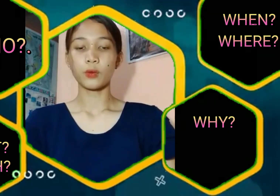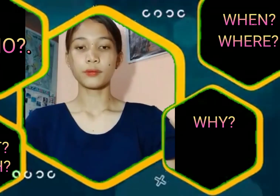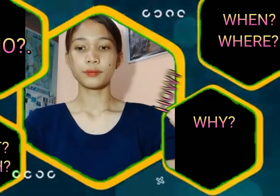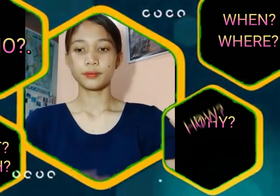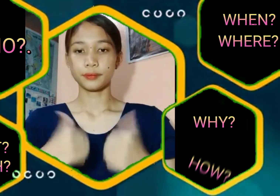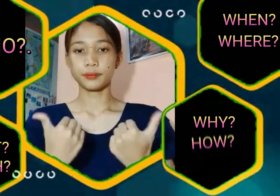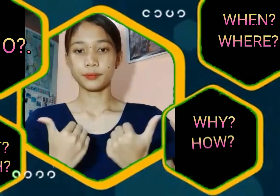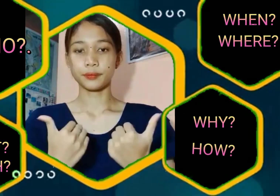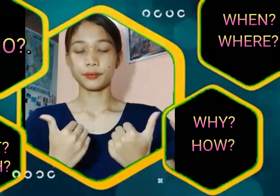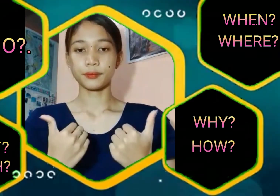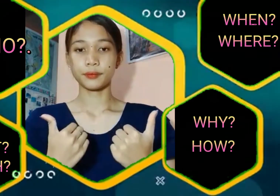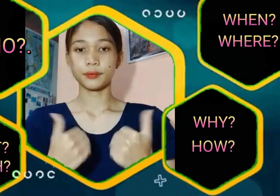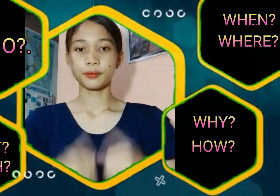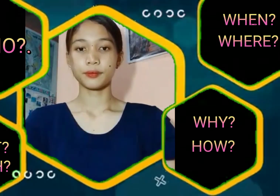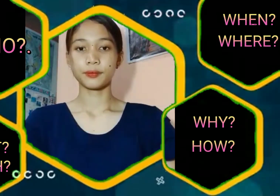how.